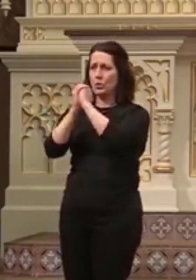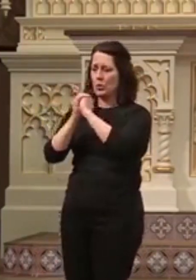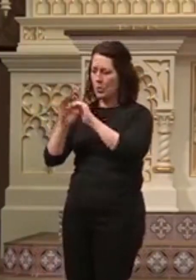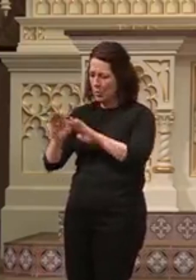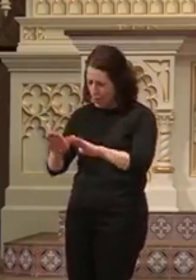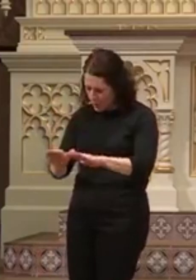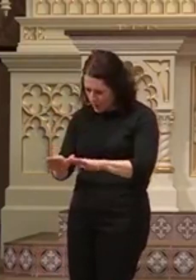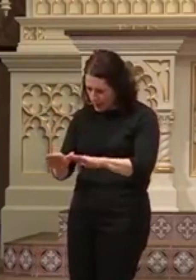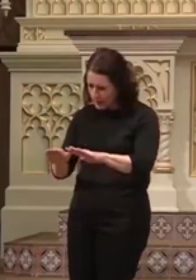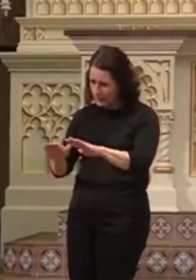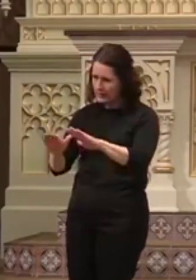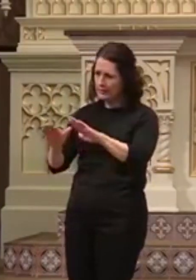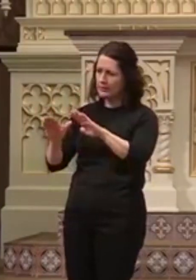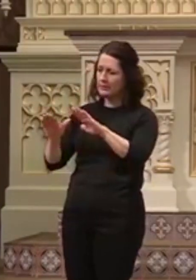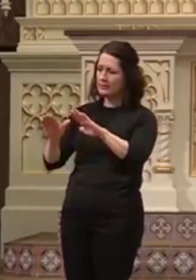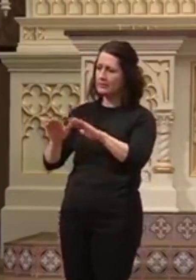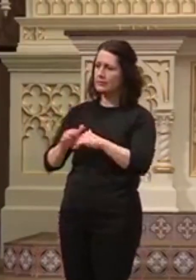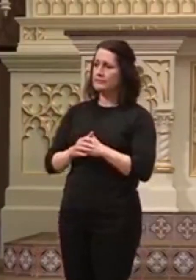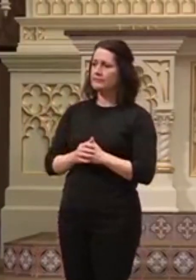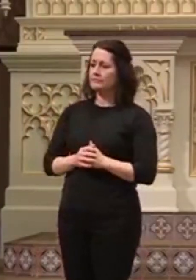adore.